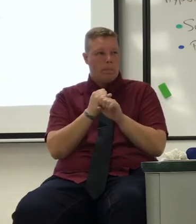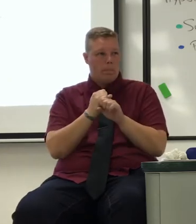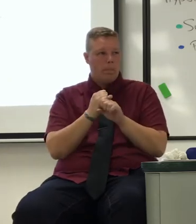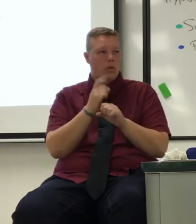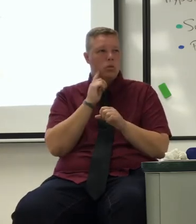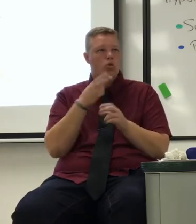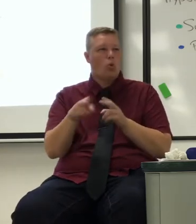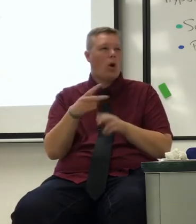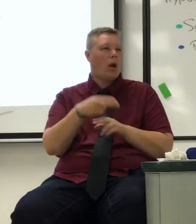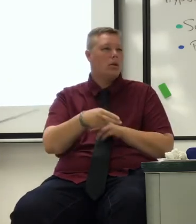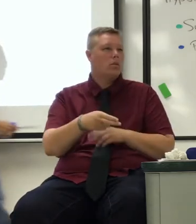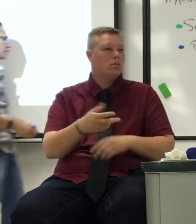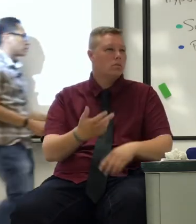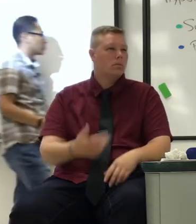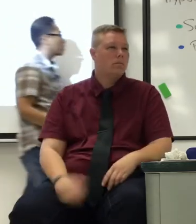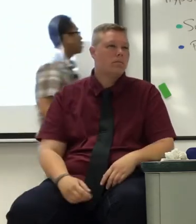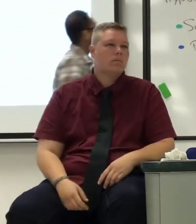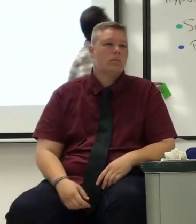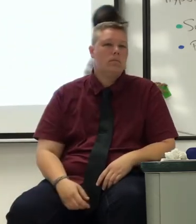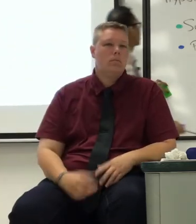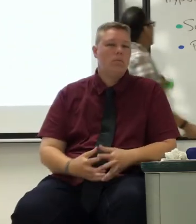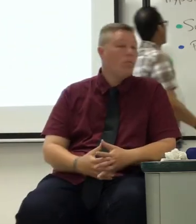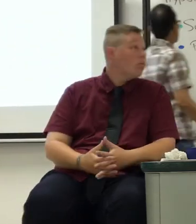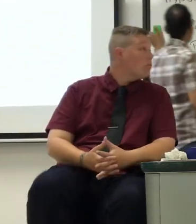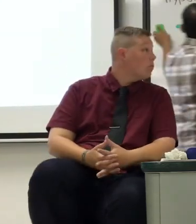start to write some things down.